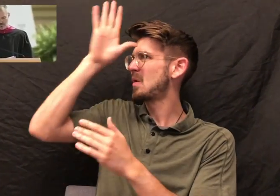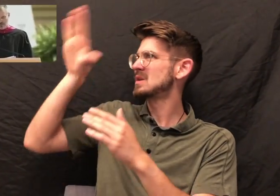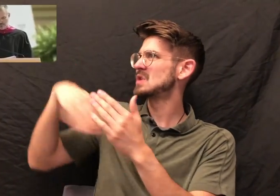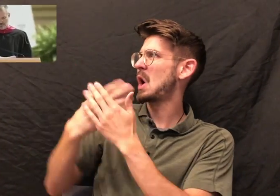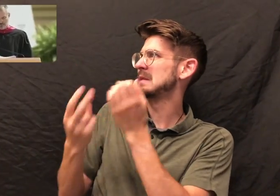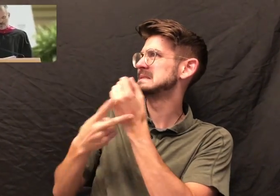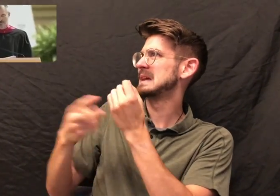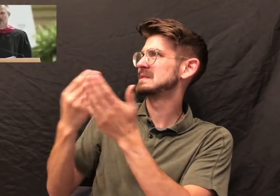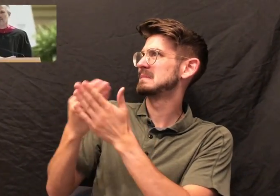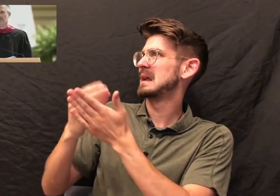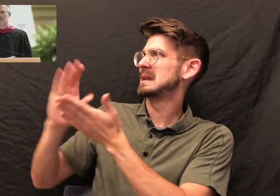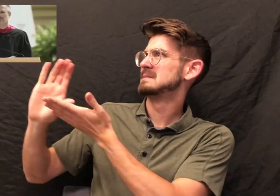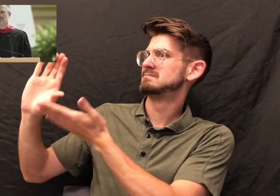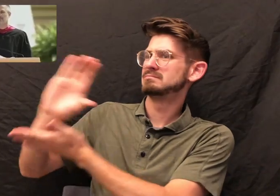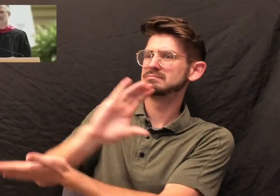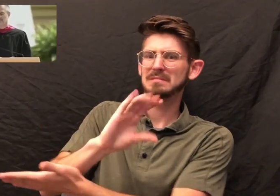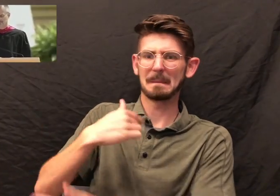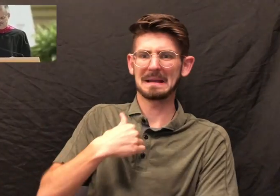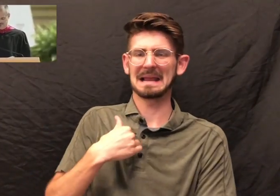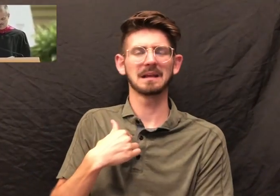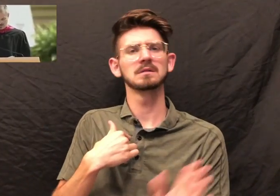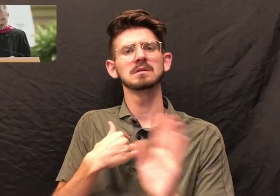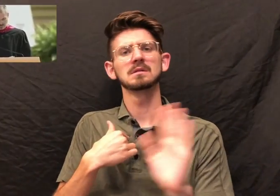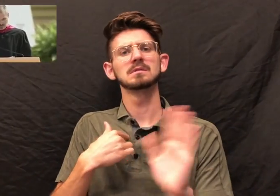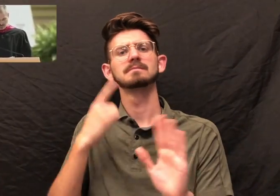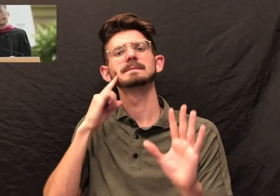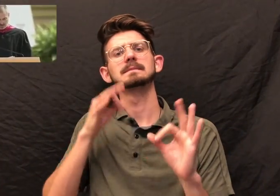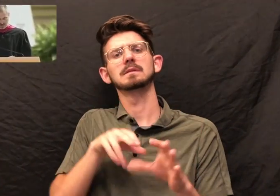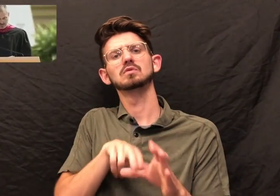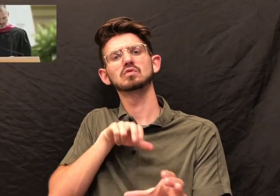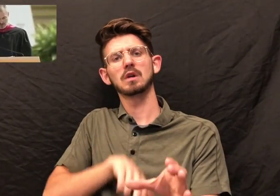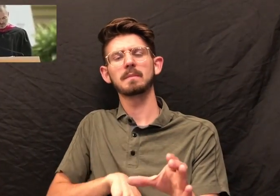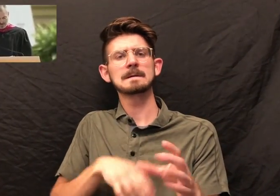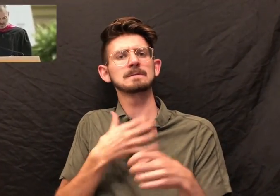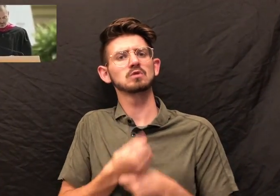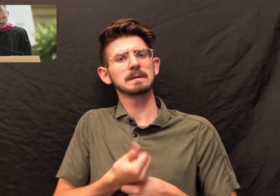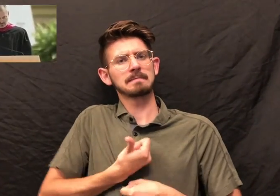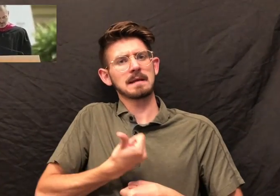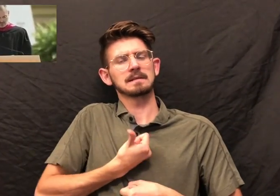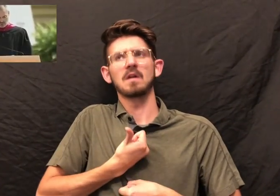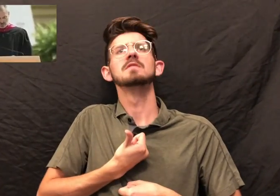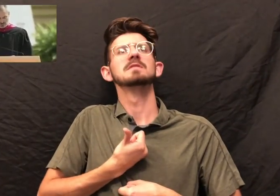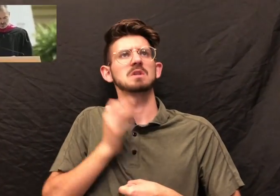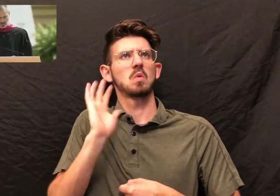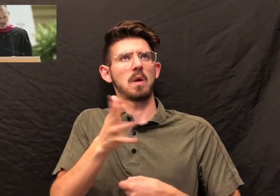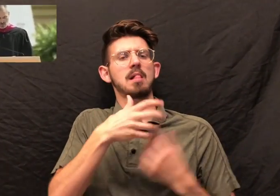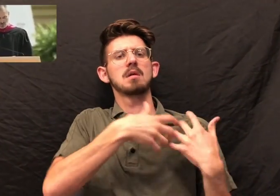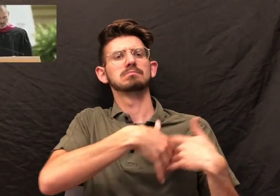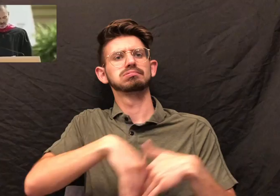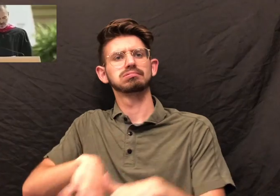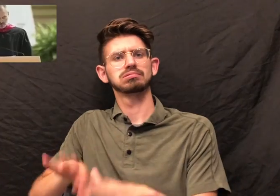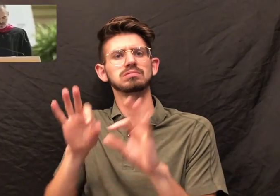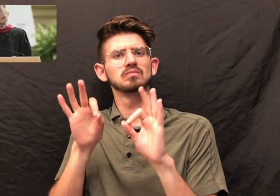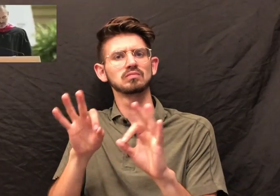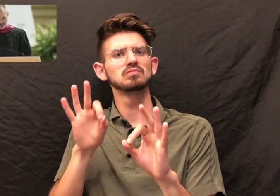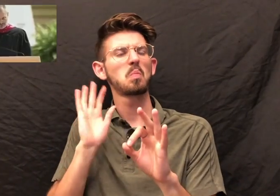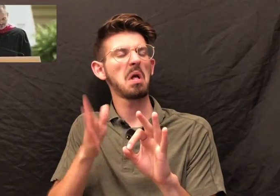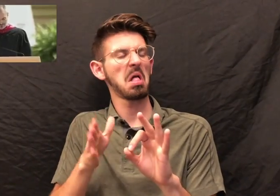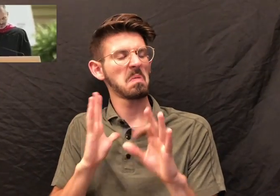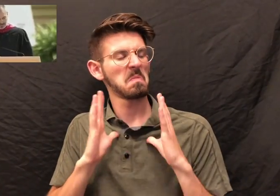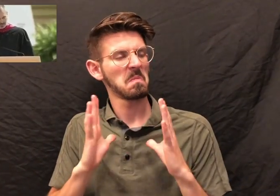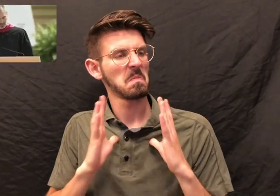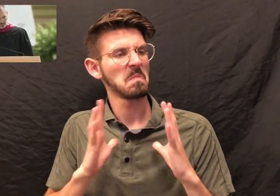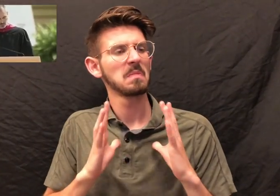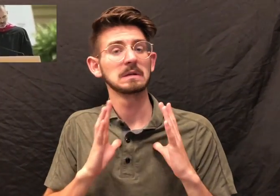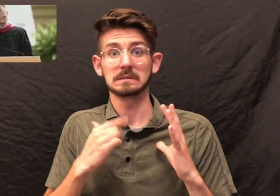So I decided to drop out and trust that it would all work out okay. It was pretty scary at the time, but looking back, it was